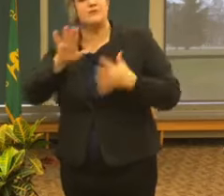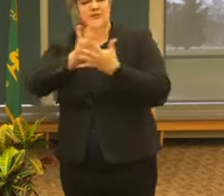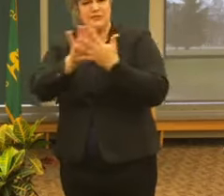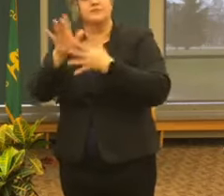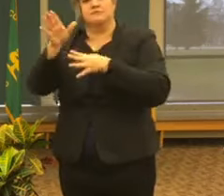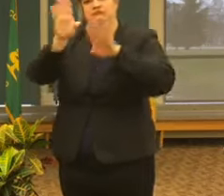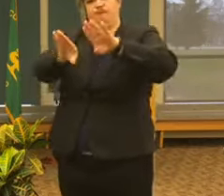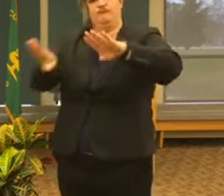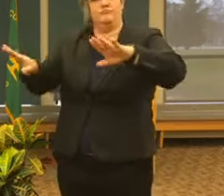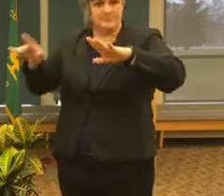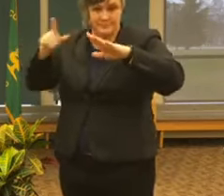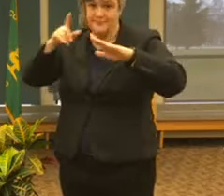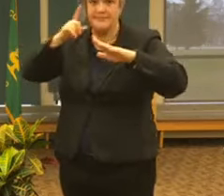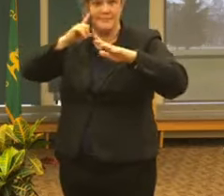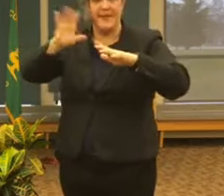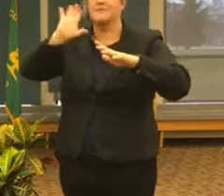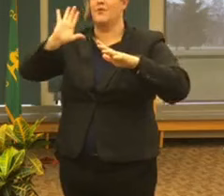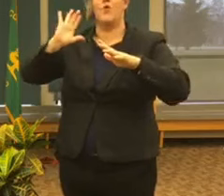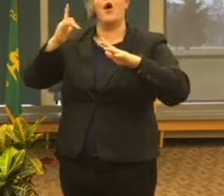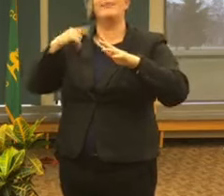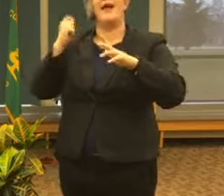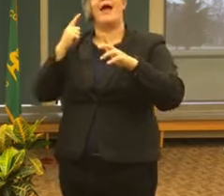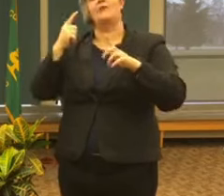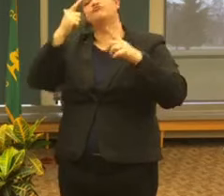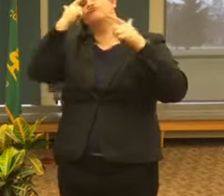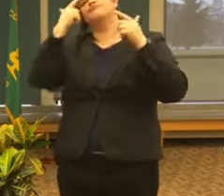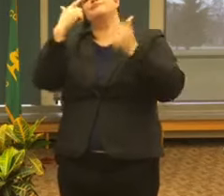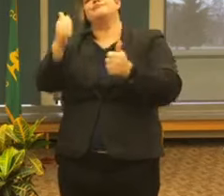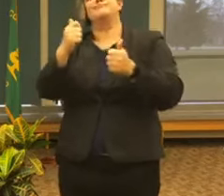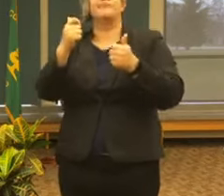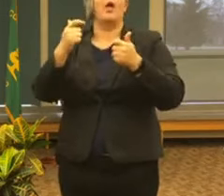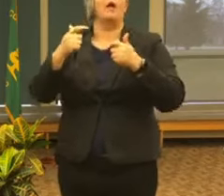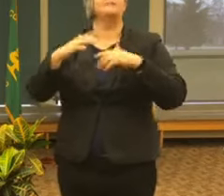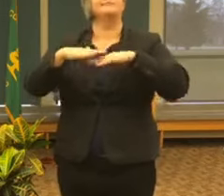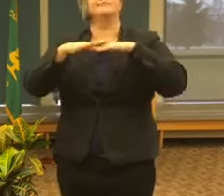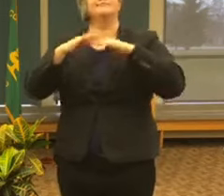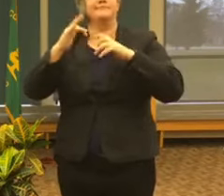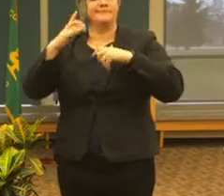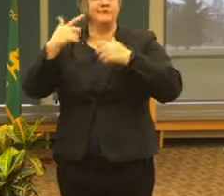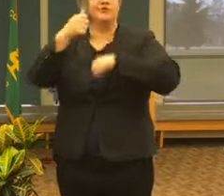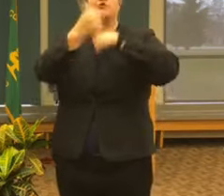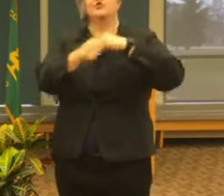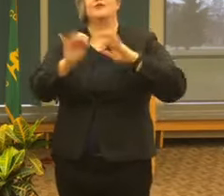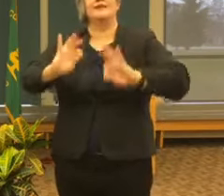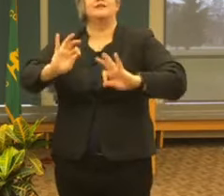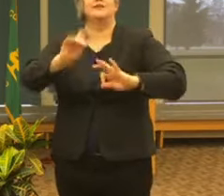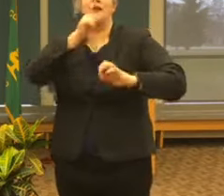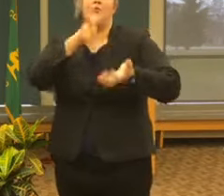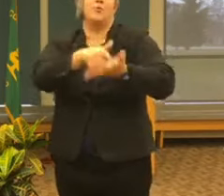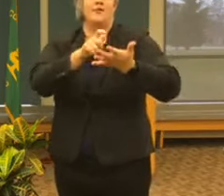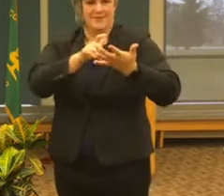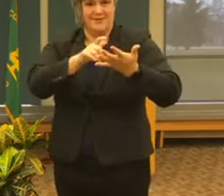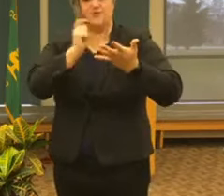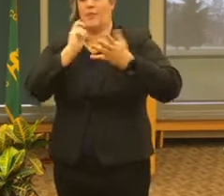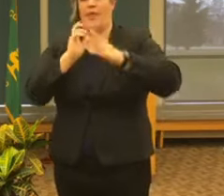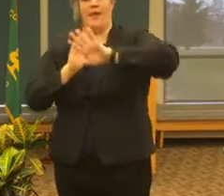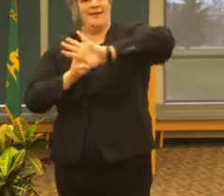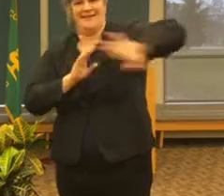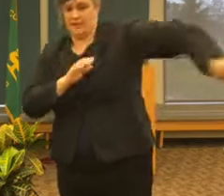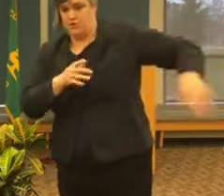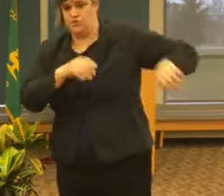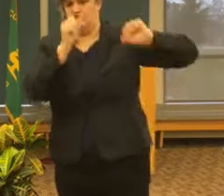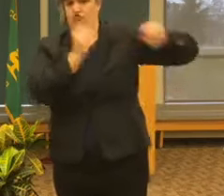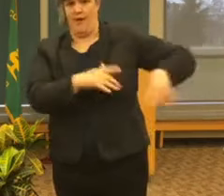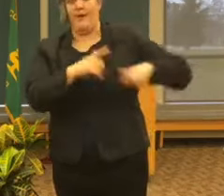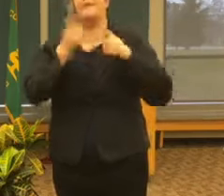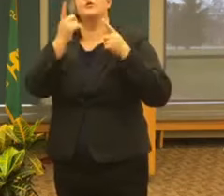they were doing non-elective, elective surgery in those locations. So they're trying to put as many beds into as many spaces as they